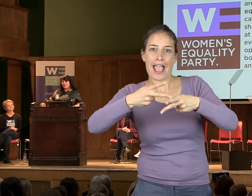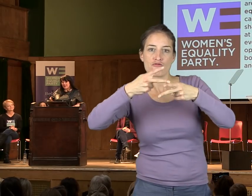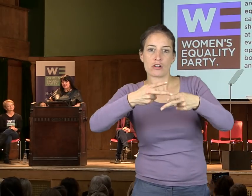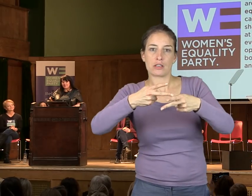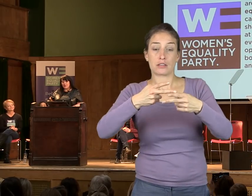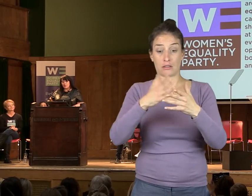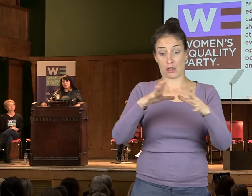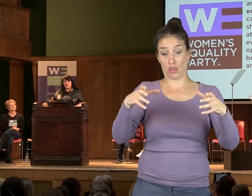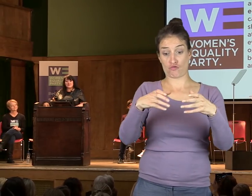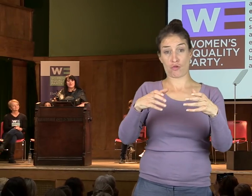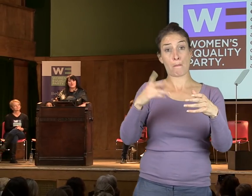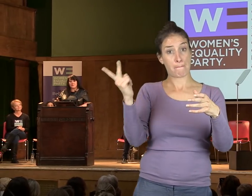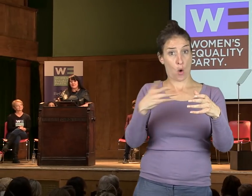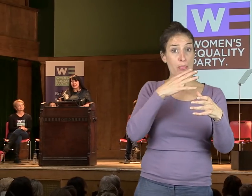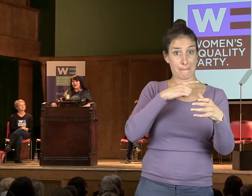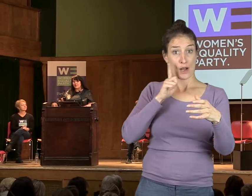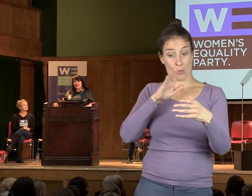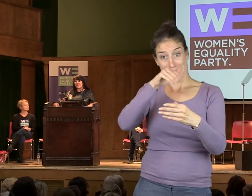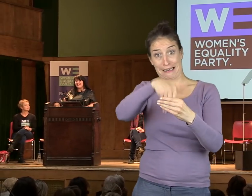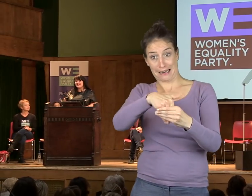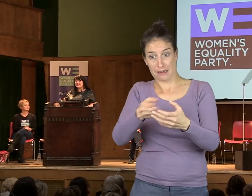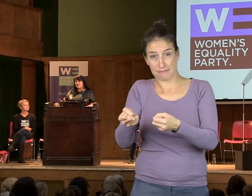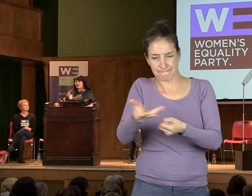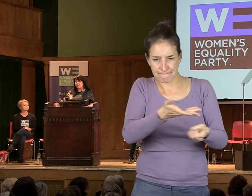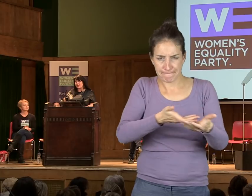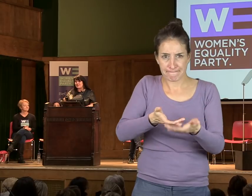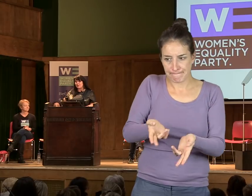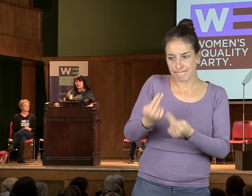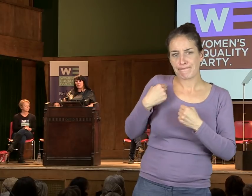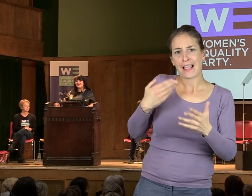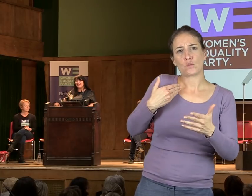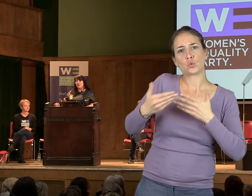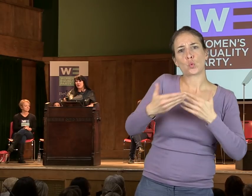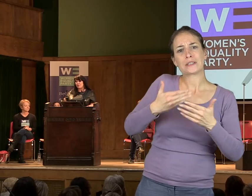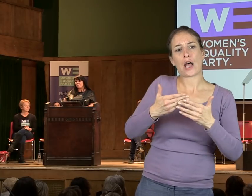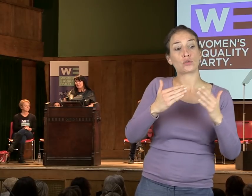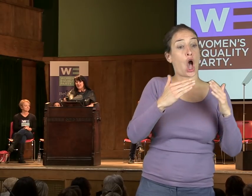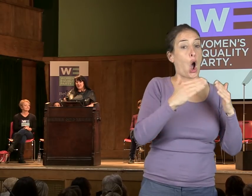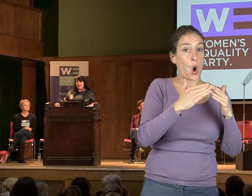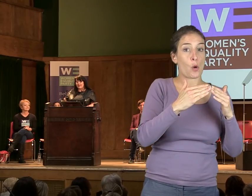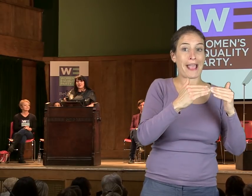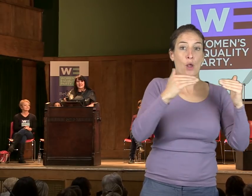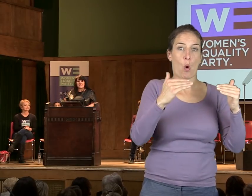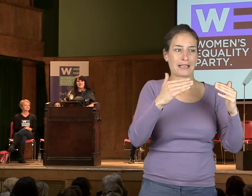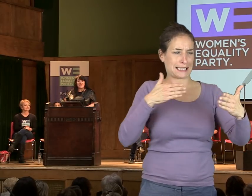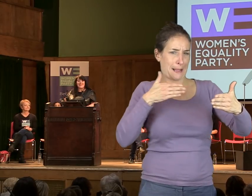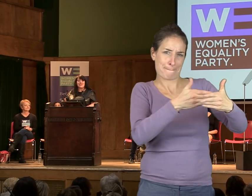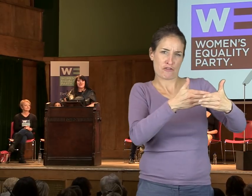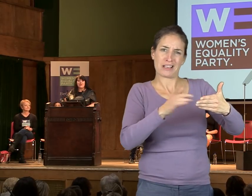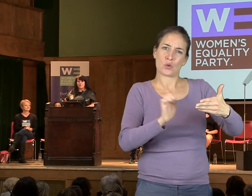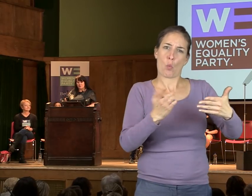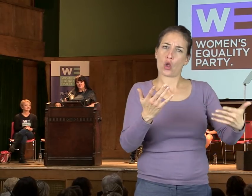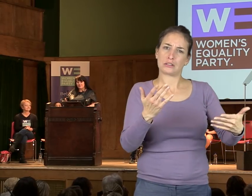and women, were tasked with the job of thinking about the existing barriers to equality at home and